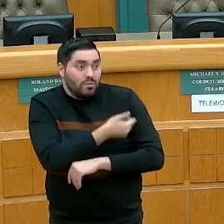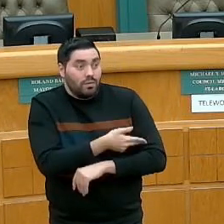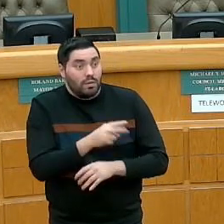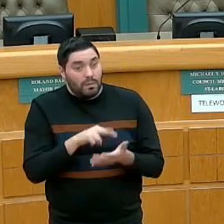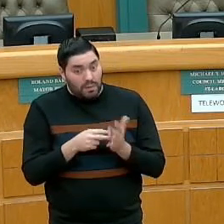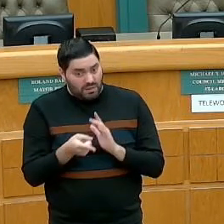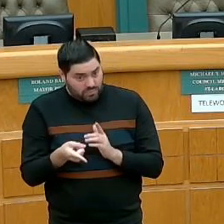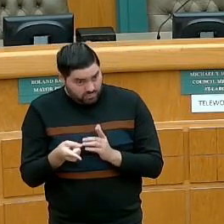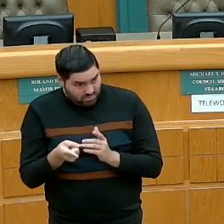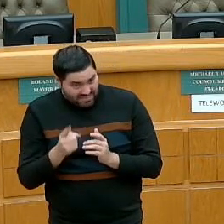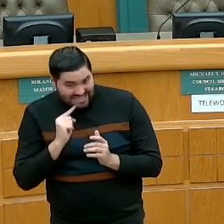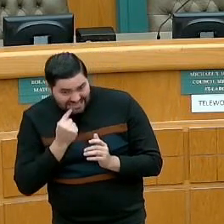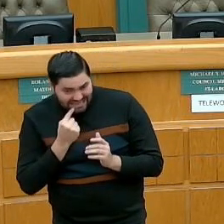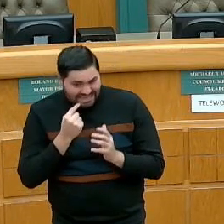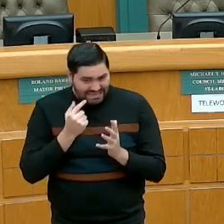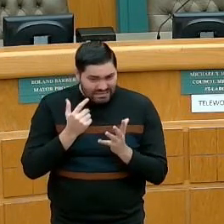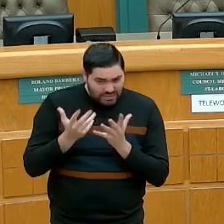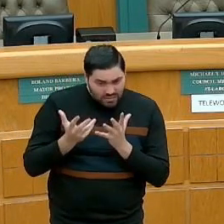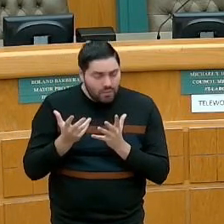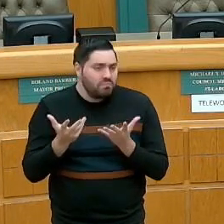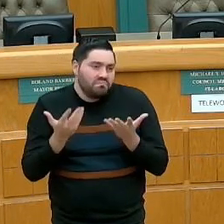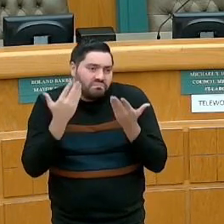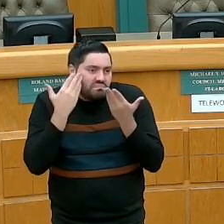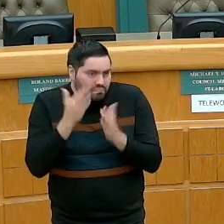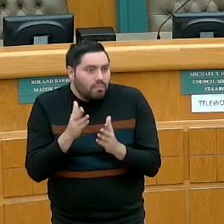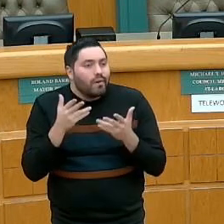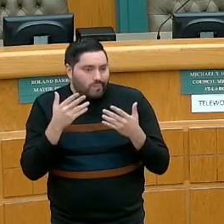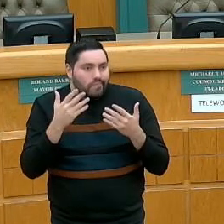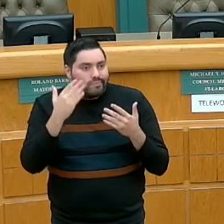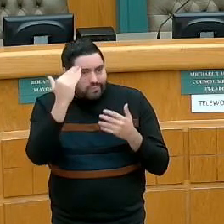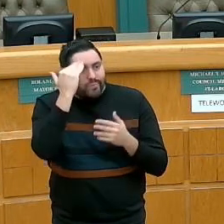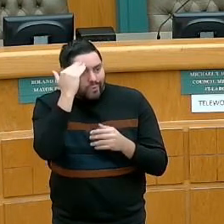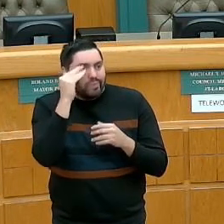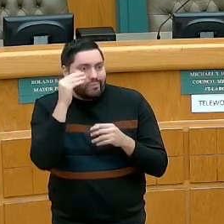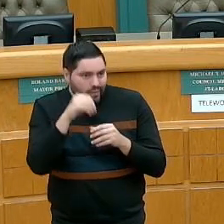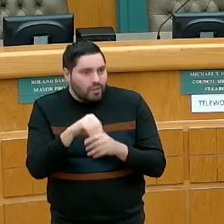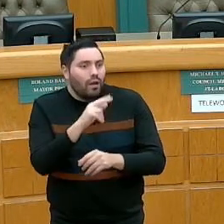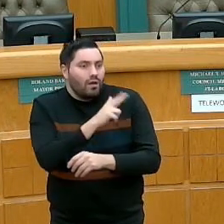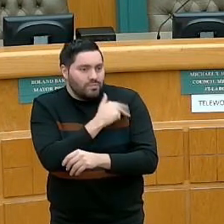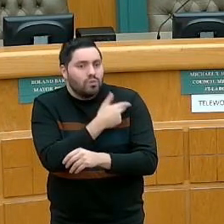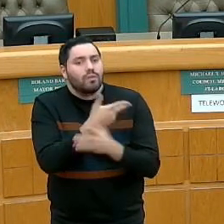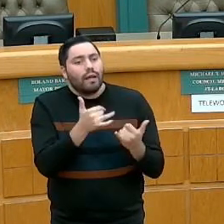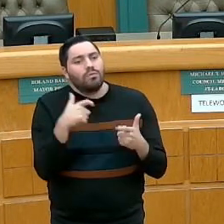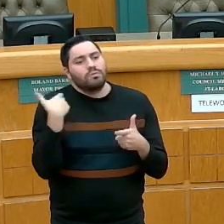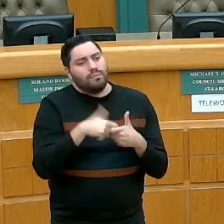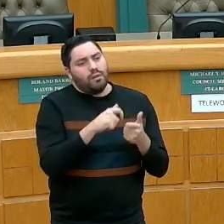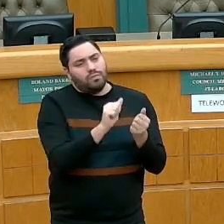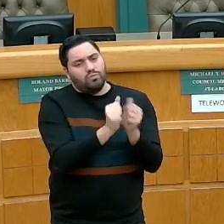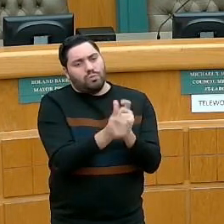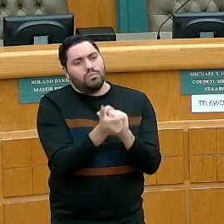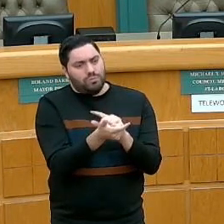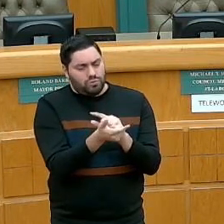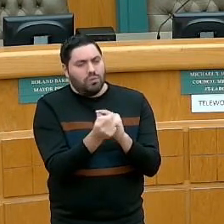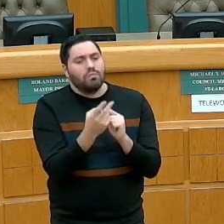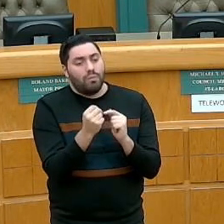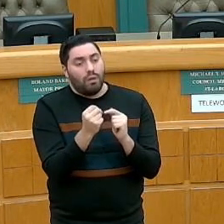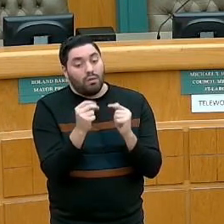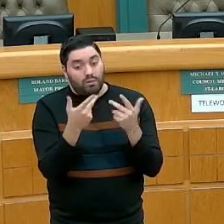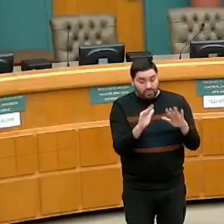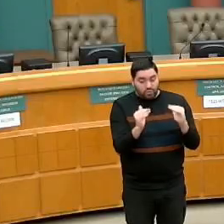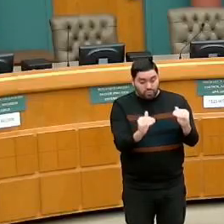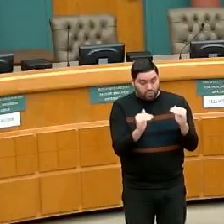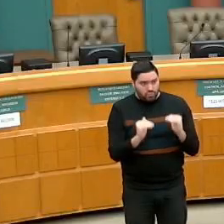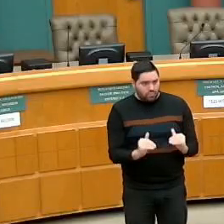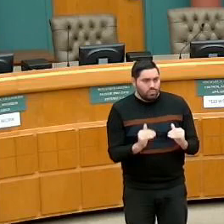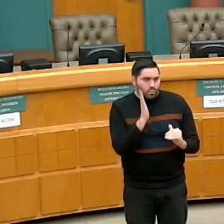their disposition, but we know they're in the hospital. So with that, we'll do a quick translation, and I'll move on to the next item. Okay. La